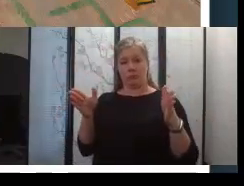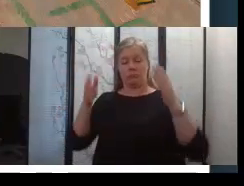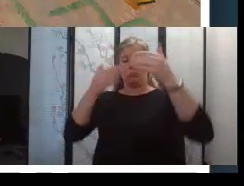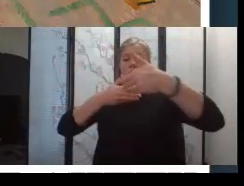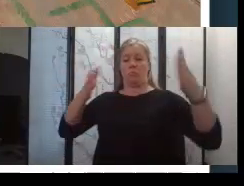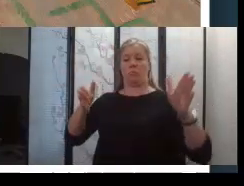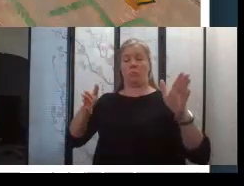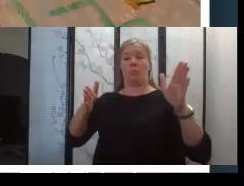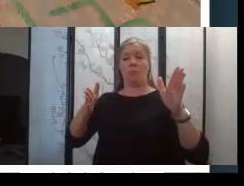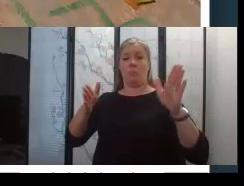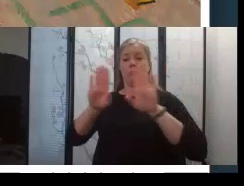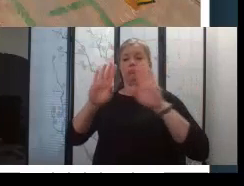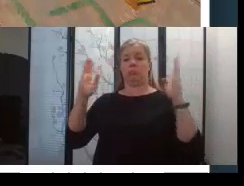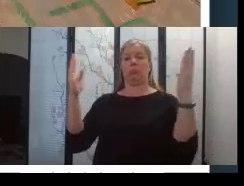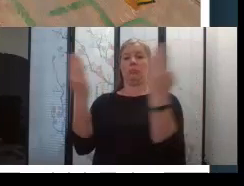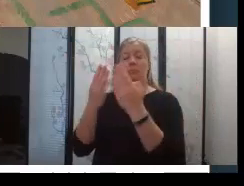room.